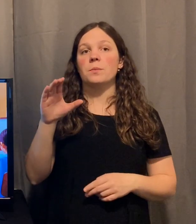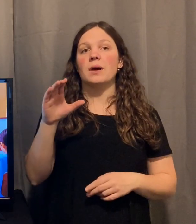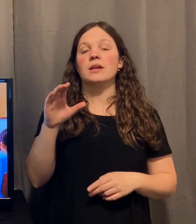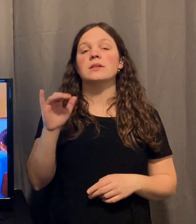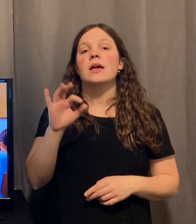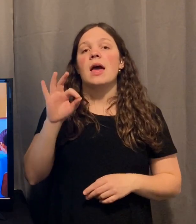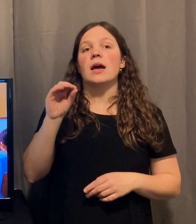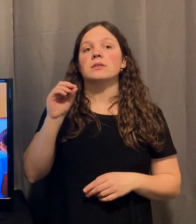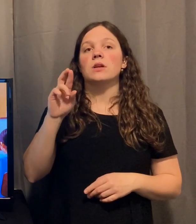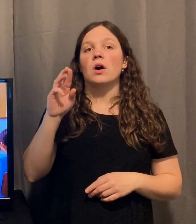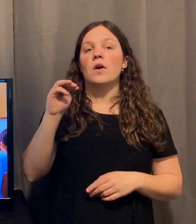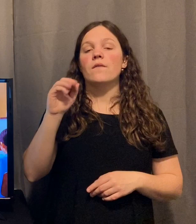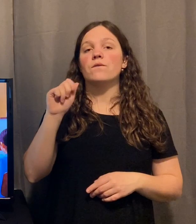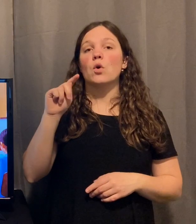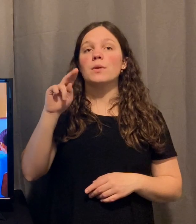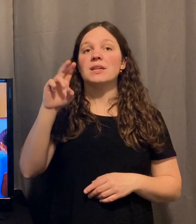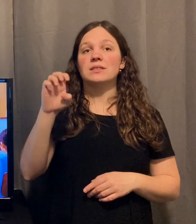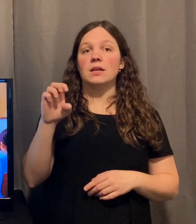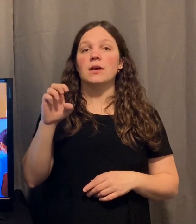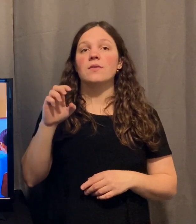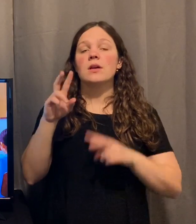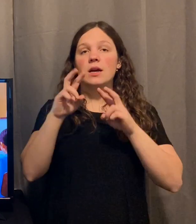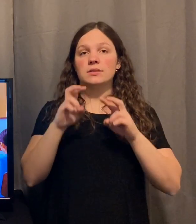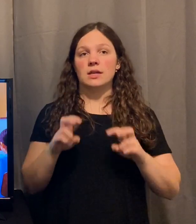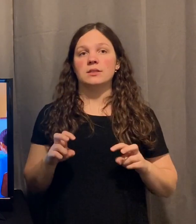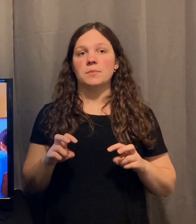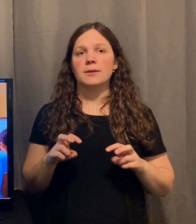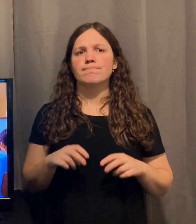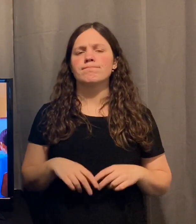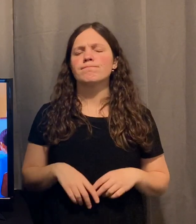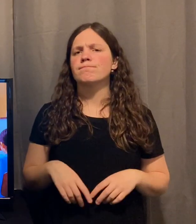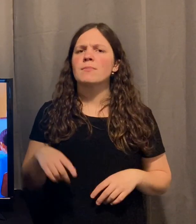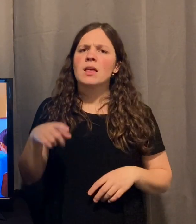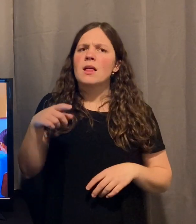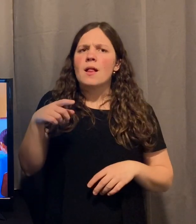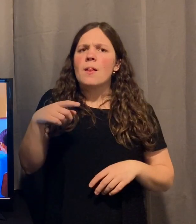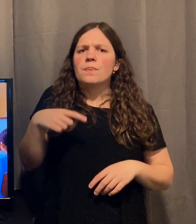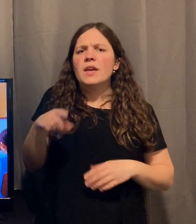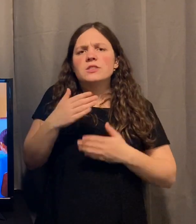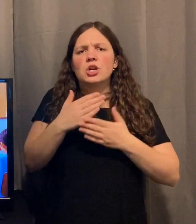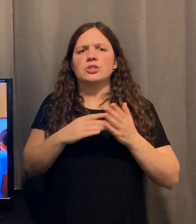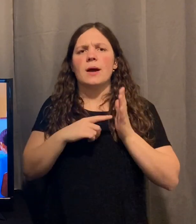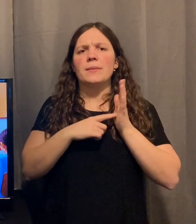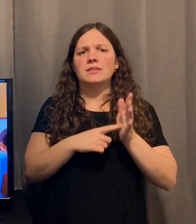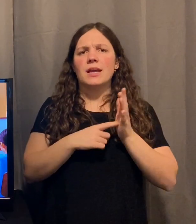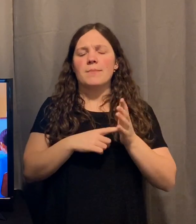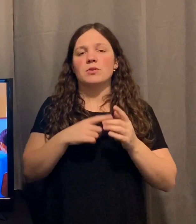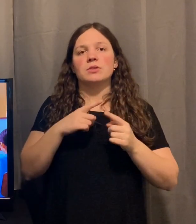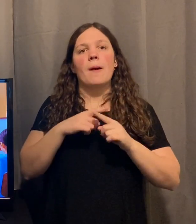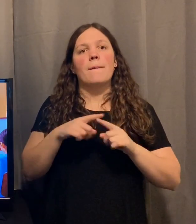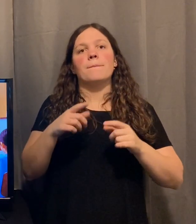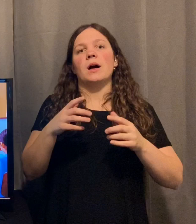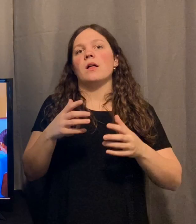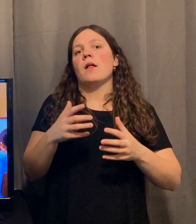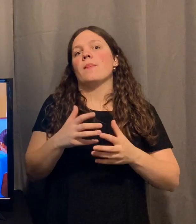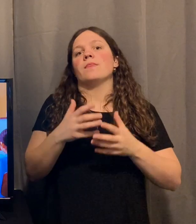alphabet as a formative assessment. These are some examples, but there